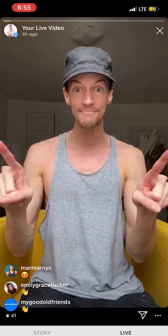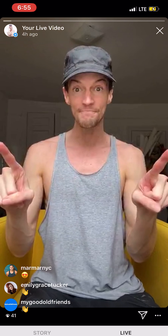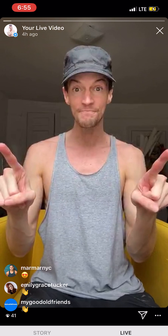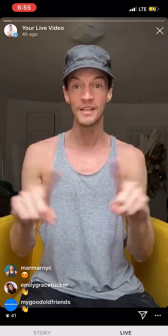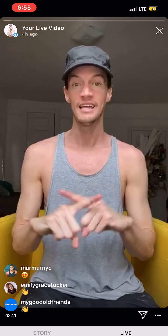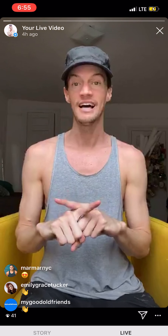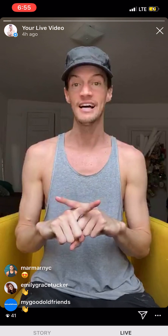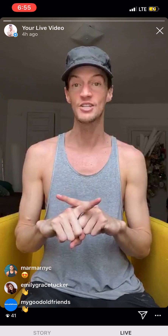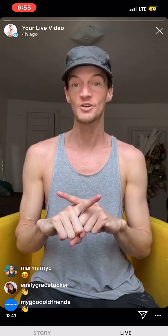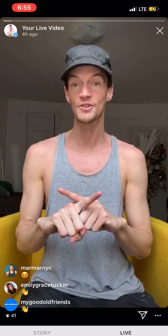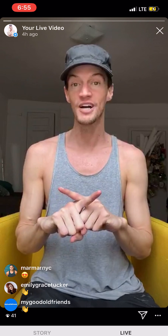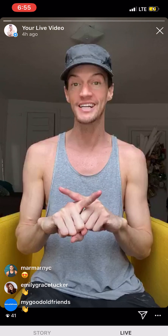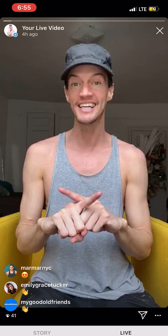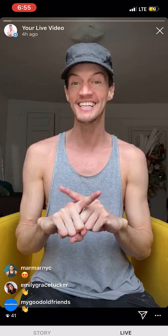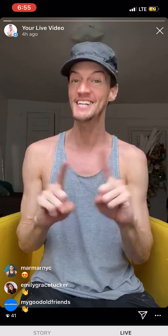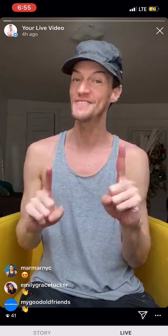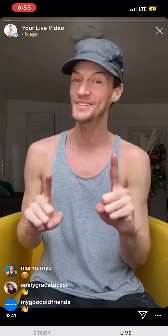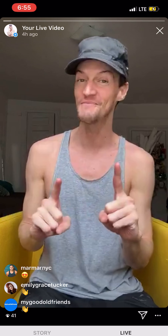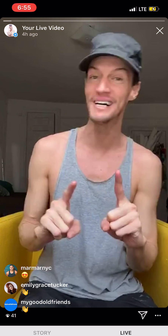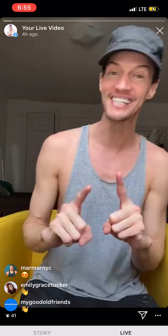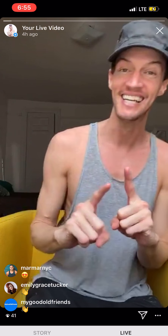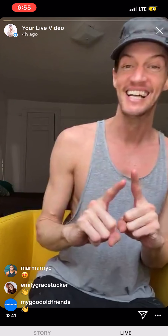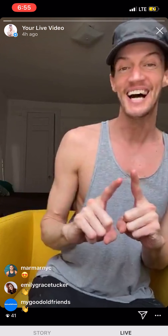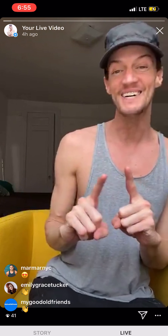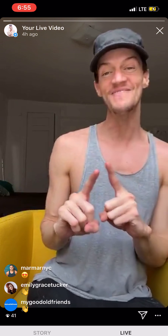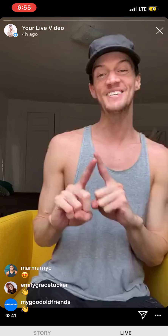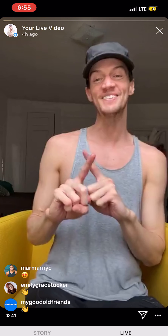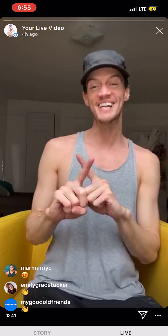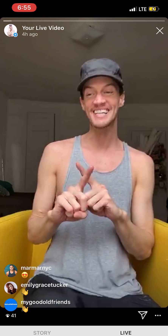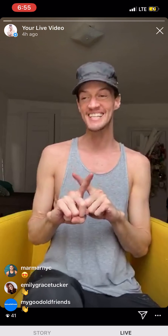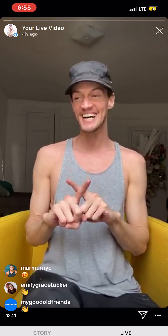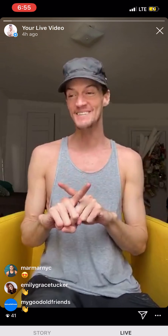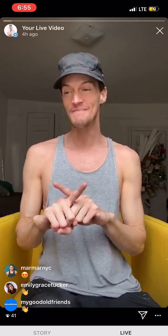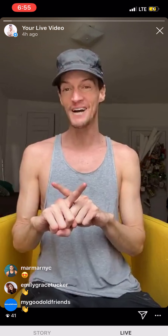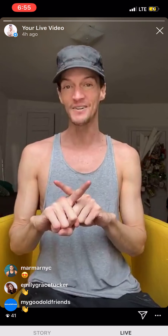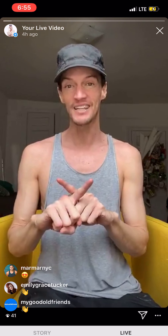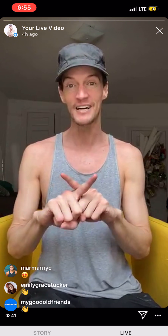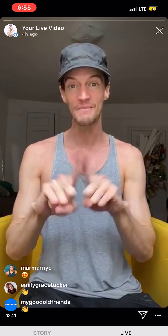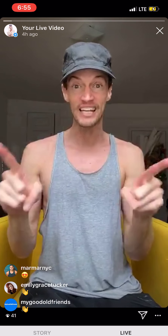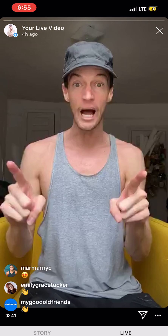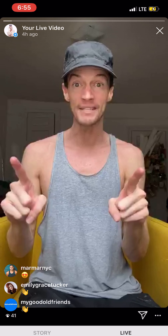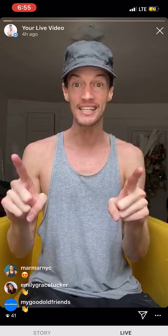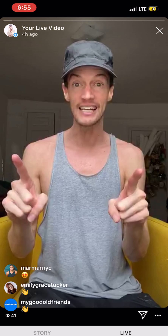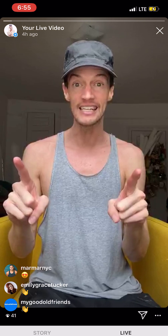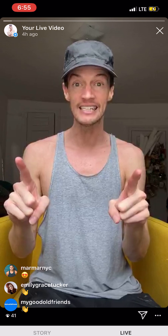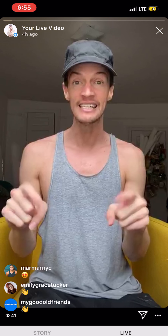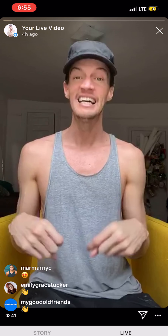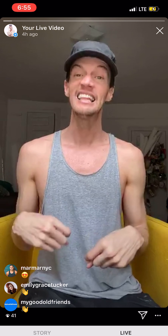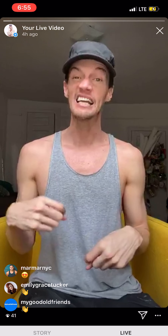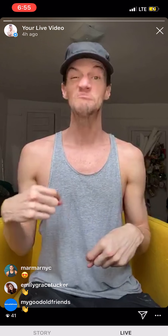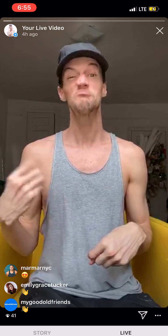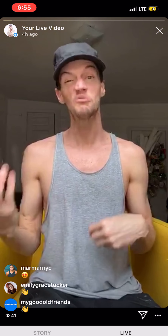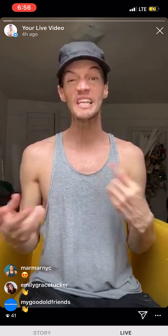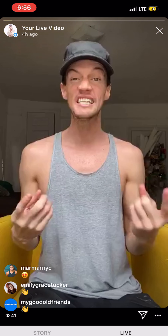But. So if you're talking, not a physical but, but if you're talking about, like, an opposite idea, like, we did